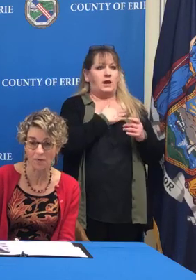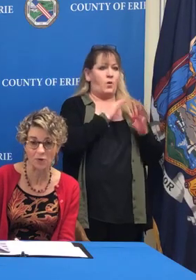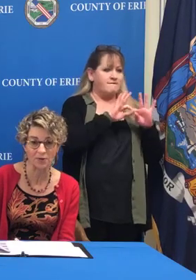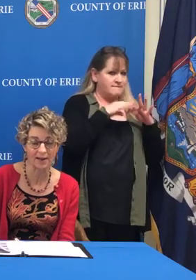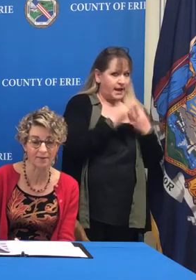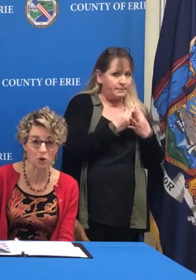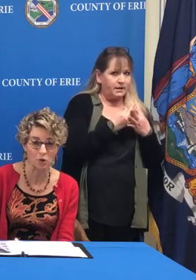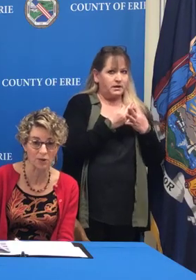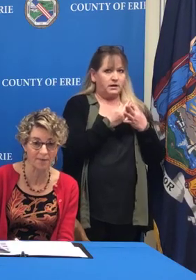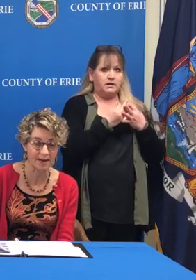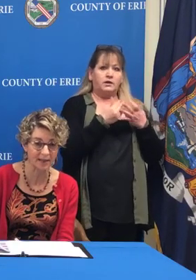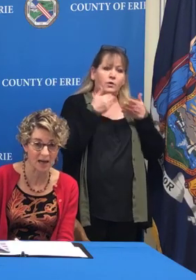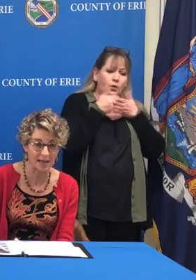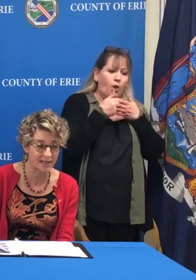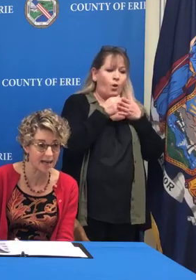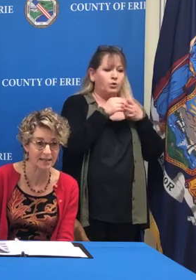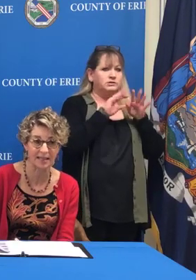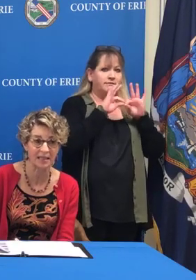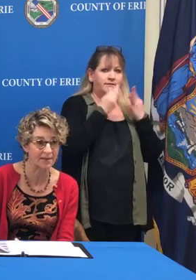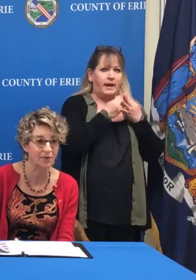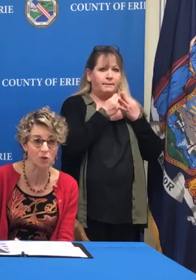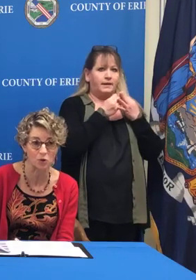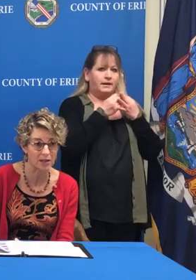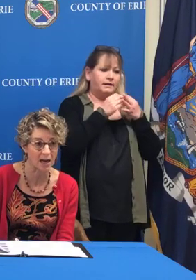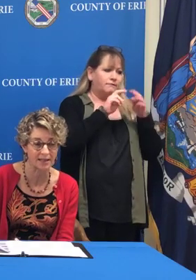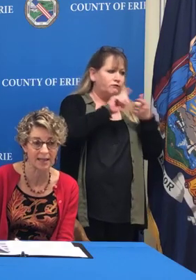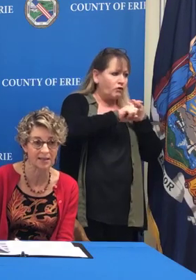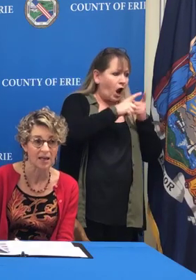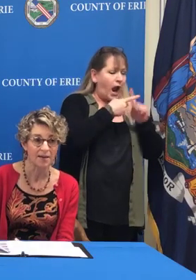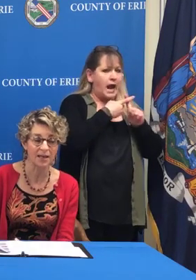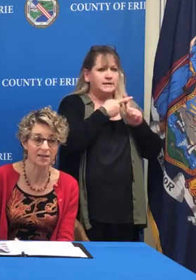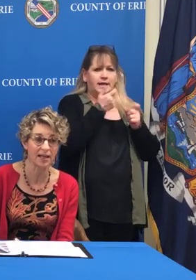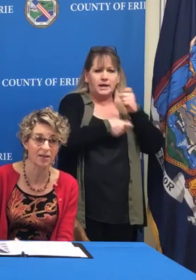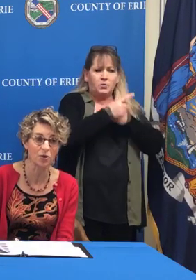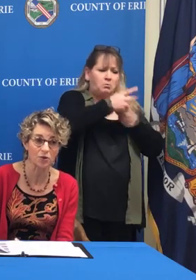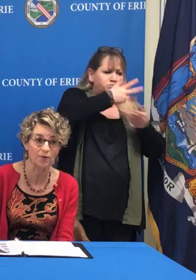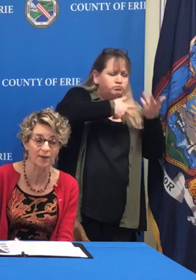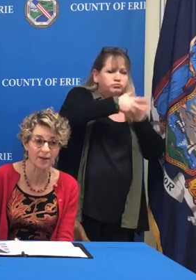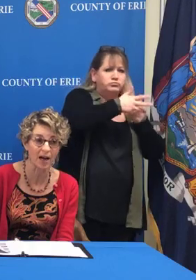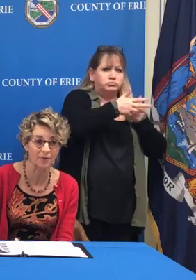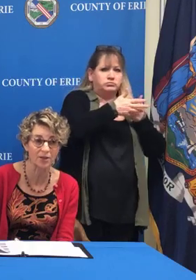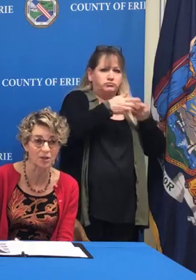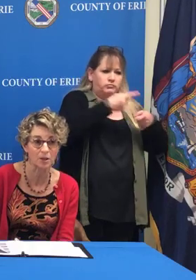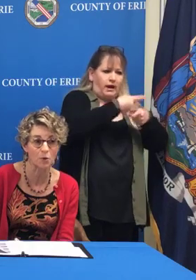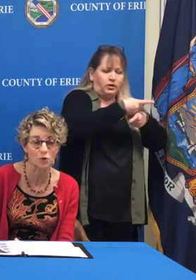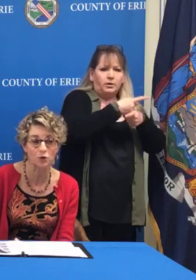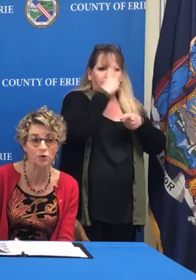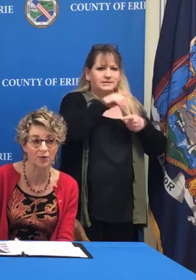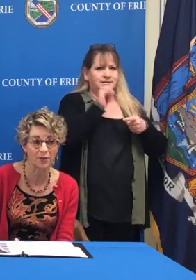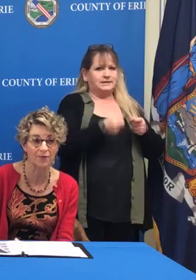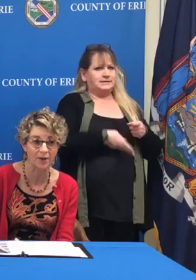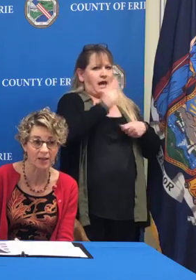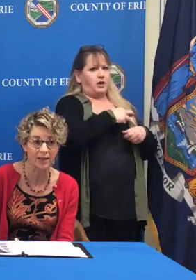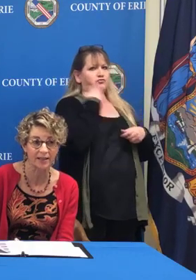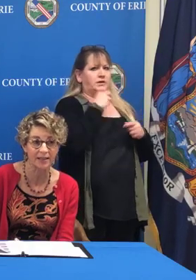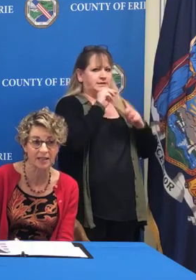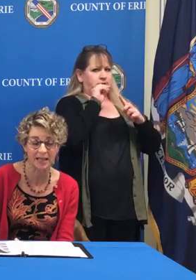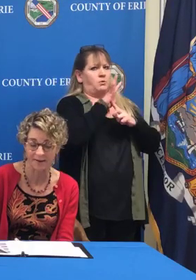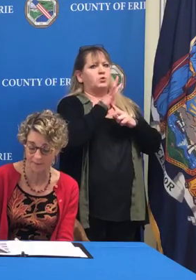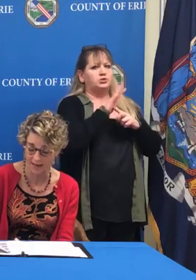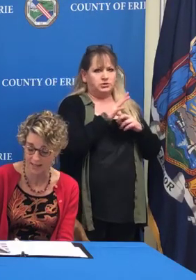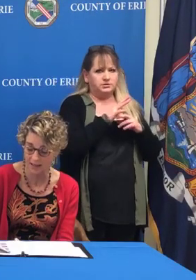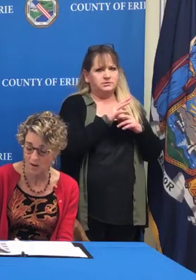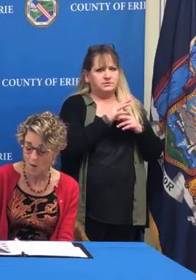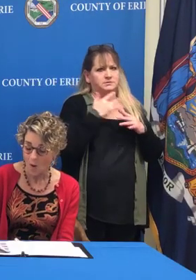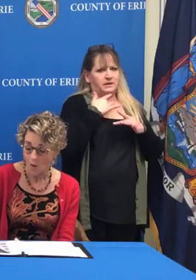family, close family contacts, any type of close contacts, because again, those are very high risk exposures, very likely to